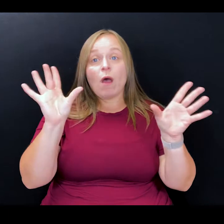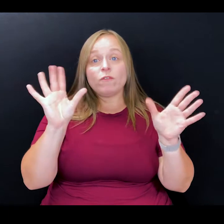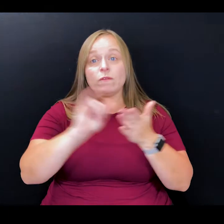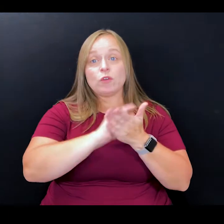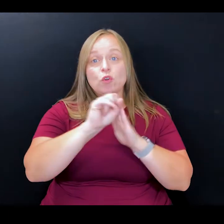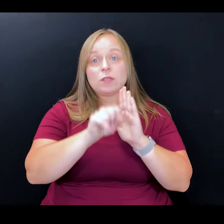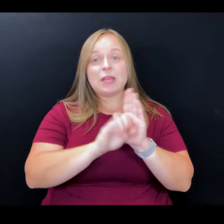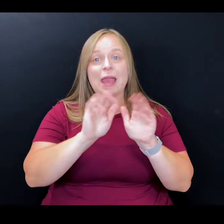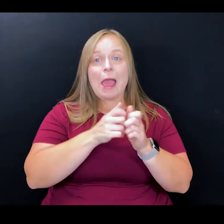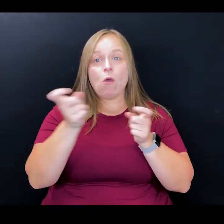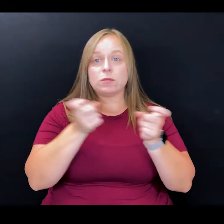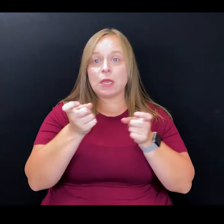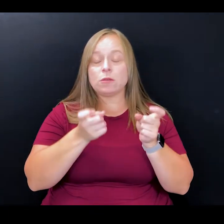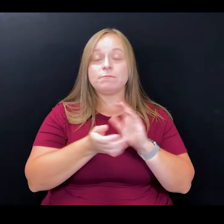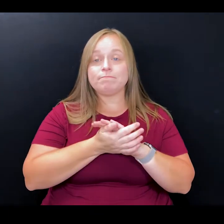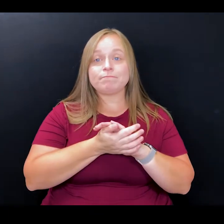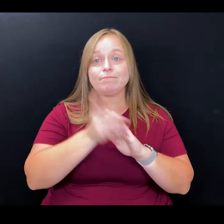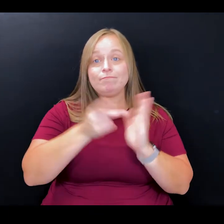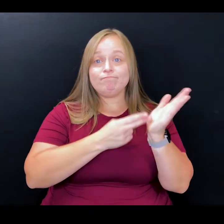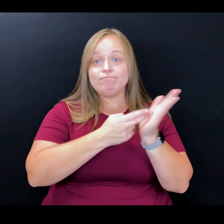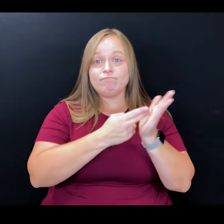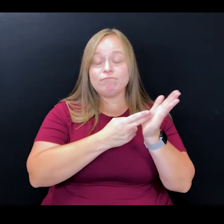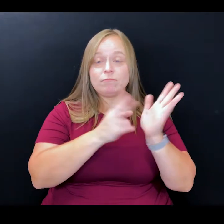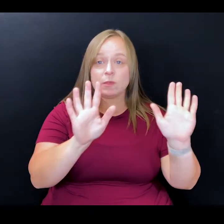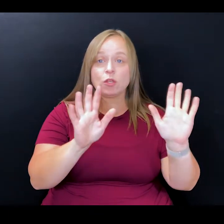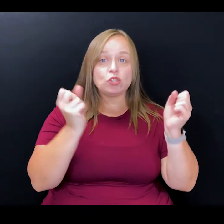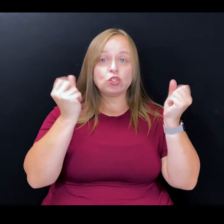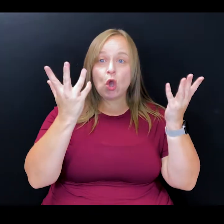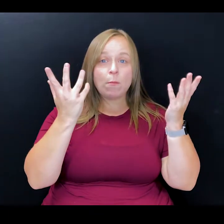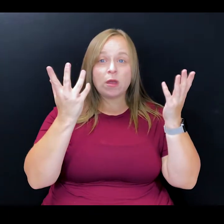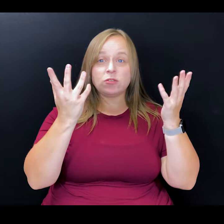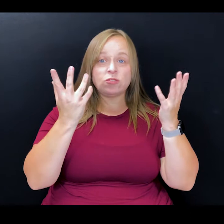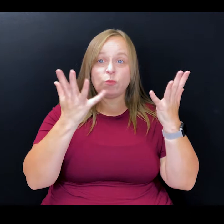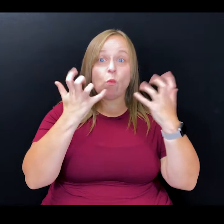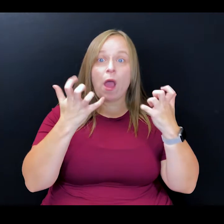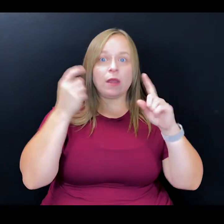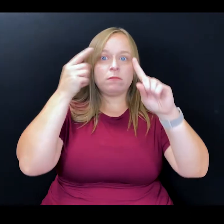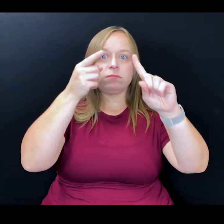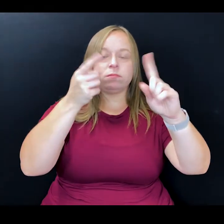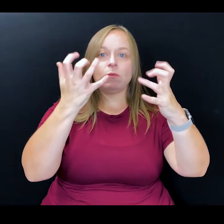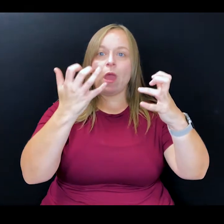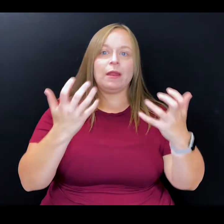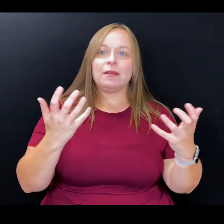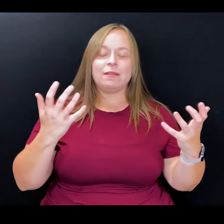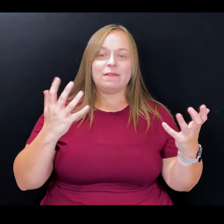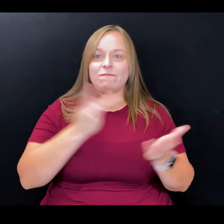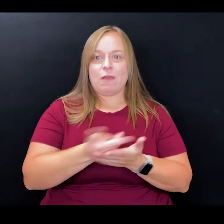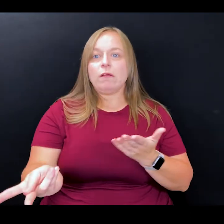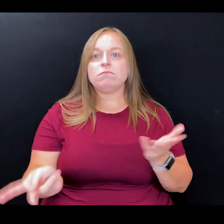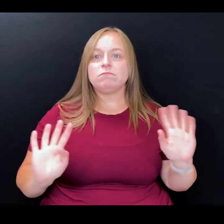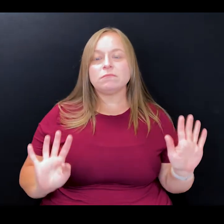atrocious in New York State, the way it was handled. I mean, I have to tell you, there was so much to be desired.